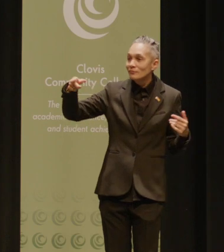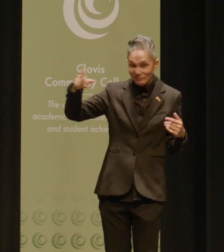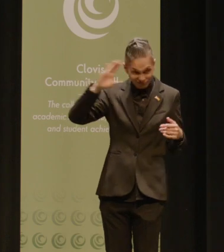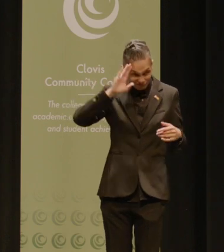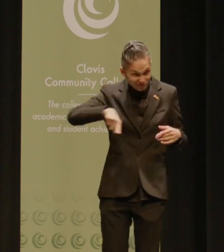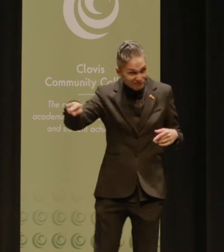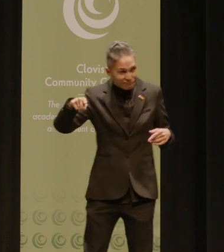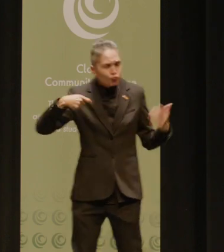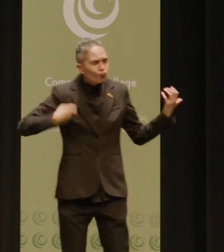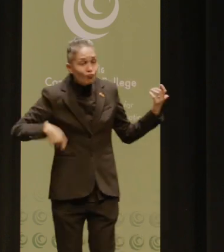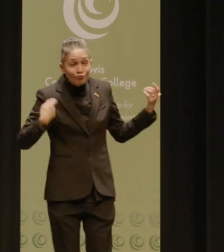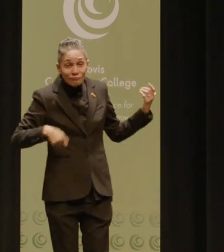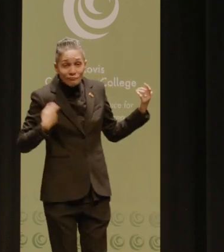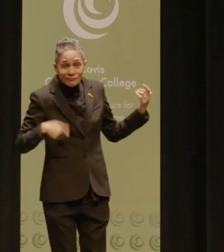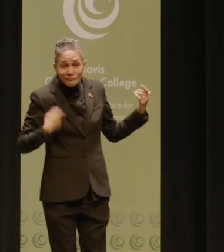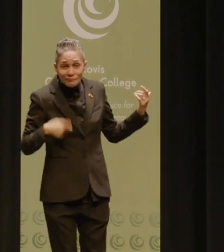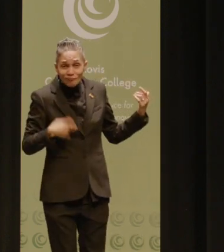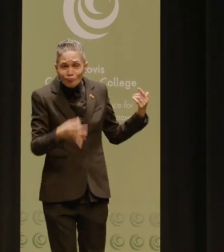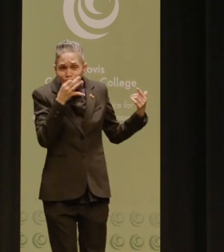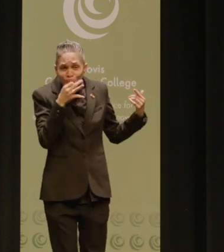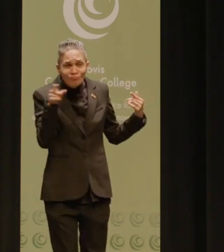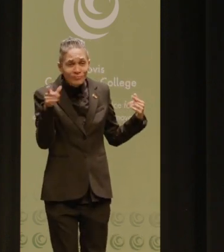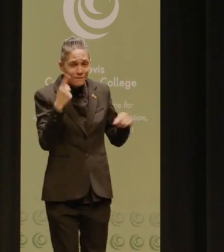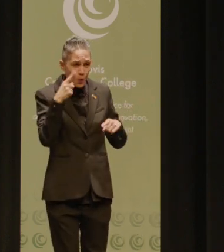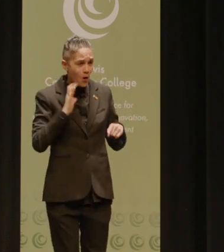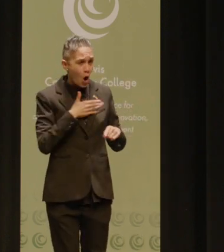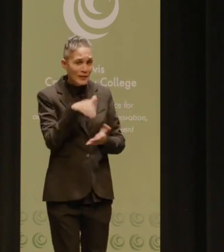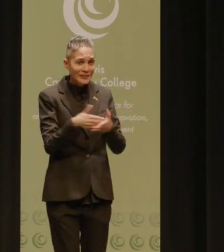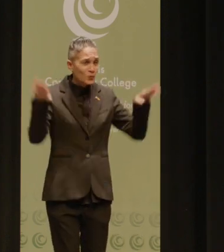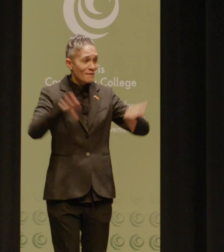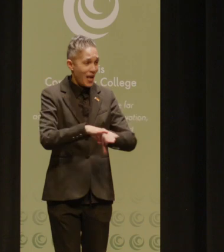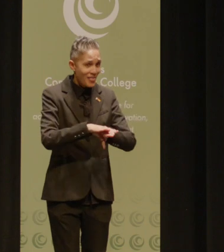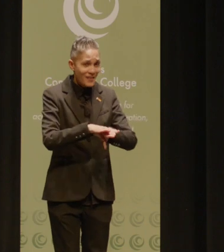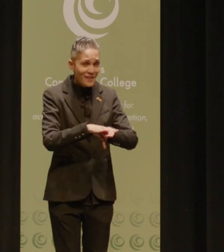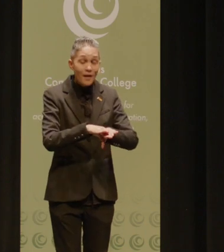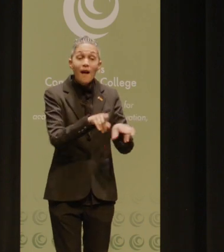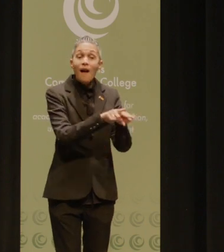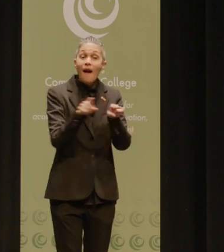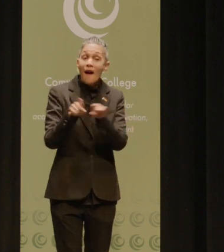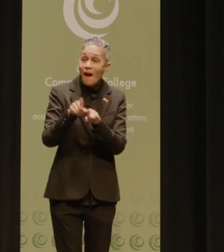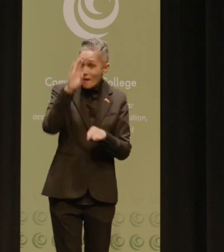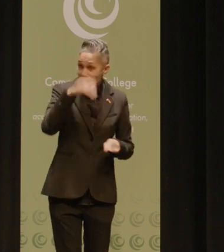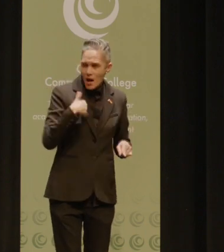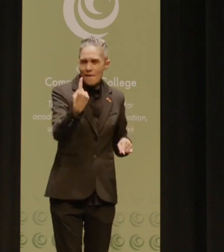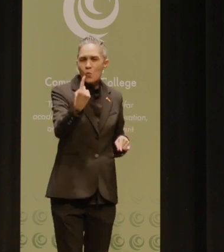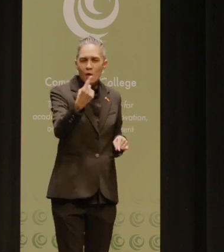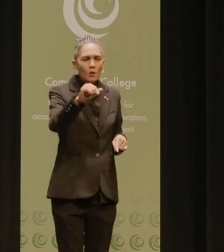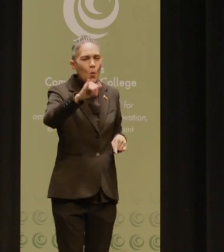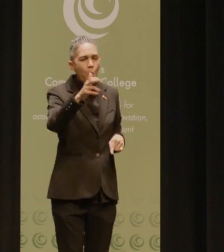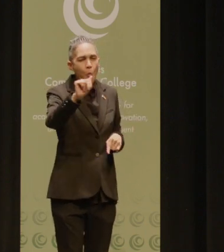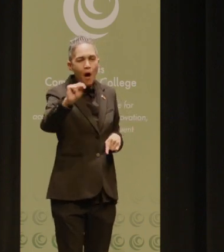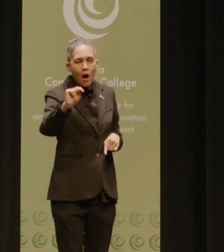he's like the guitar hero in the Valley. And then we also have Juan Guzman,